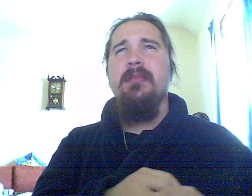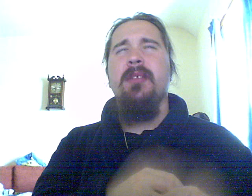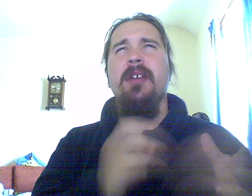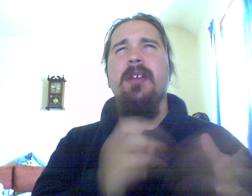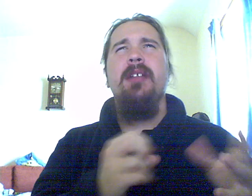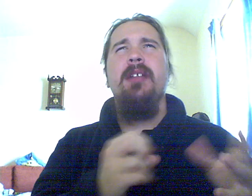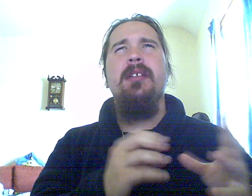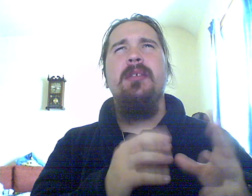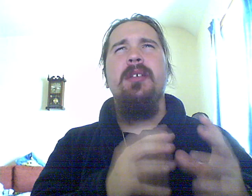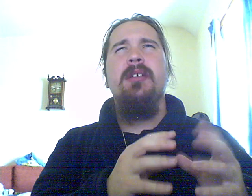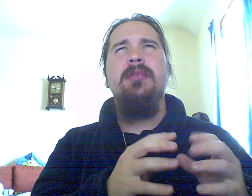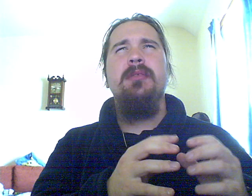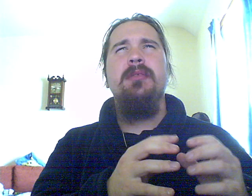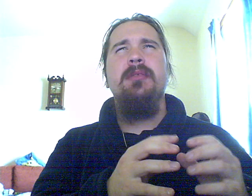not Woody Allen, Woody Harrelson,